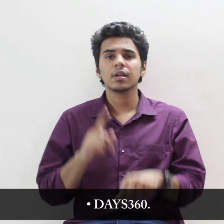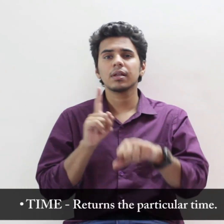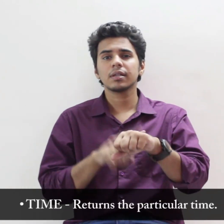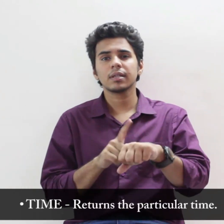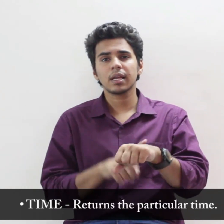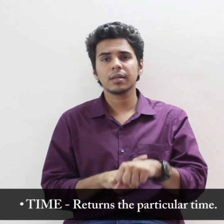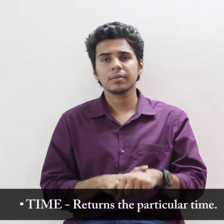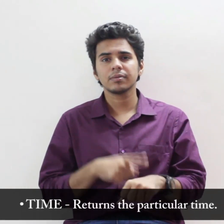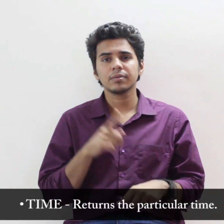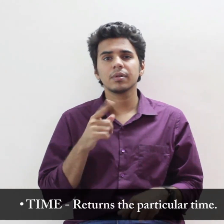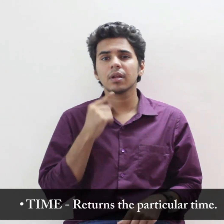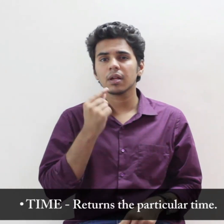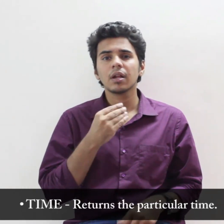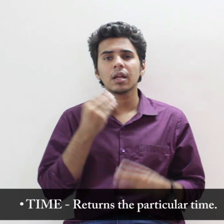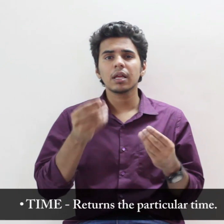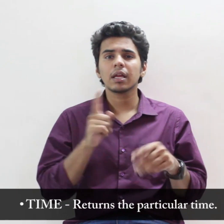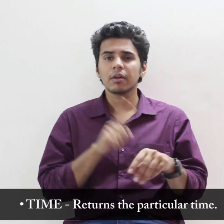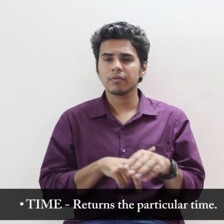Time returns the particular time.